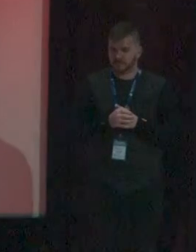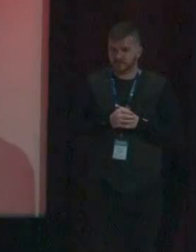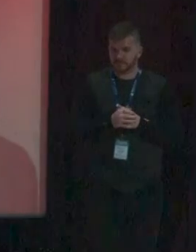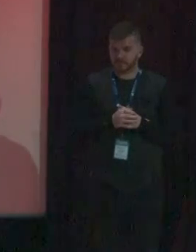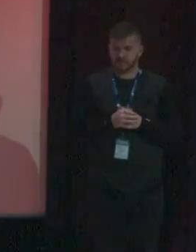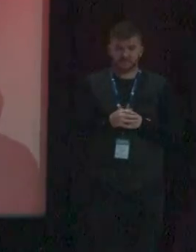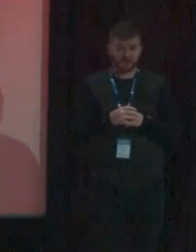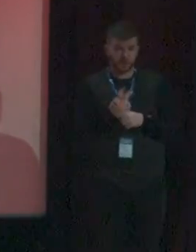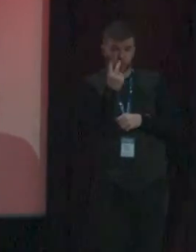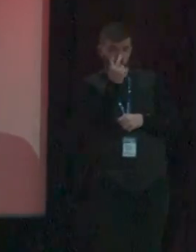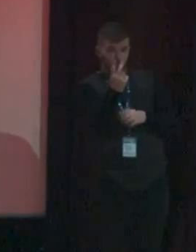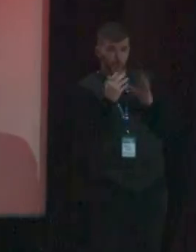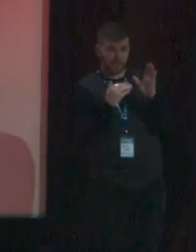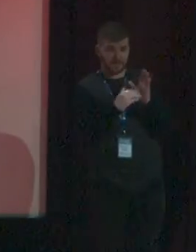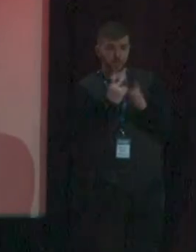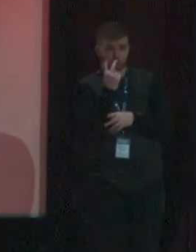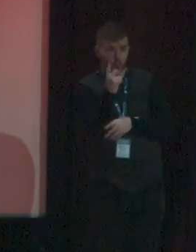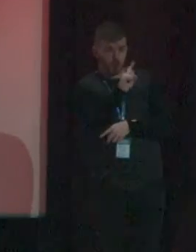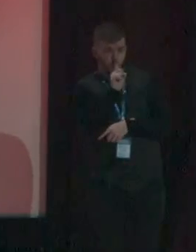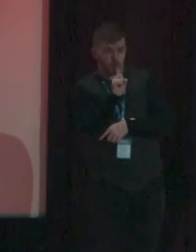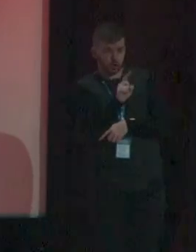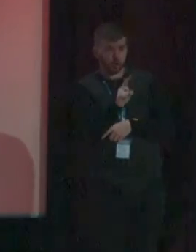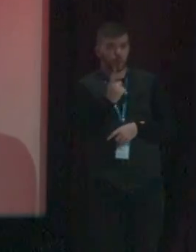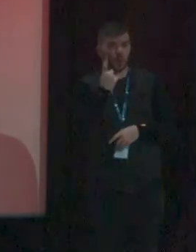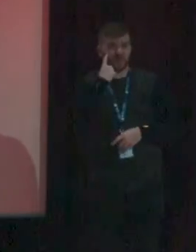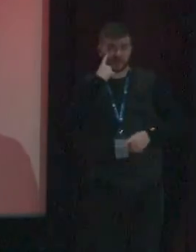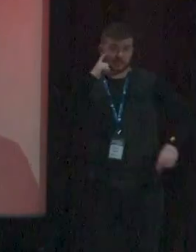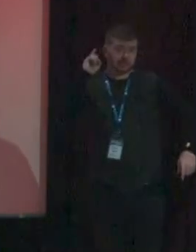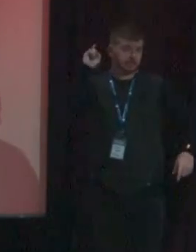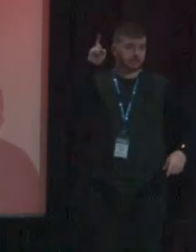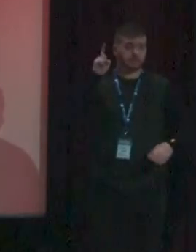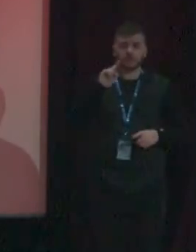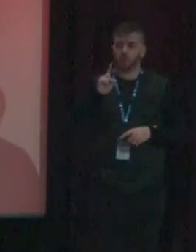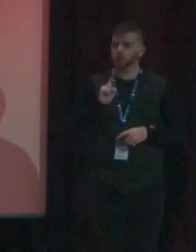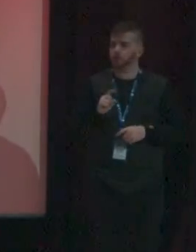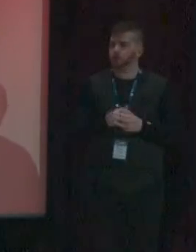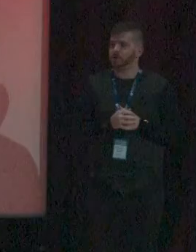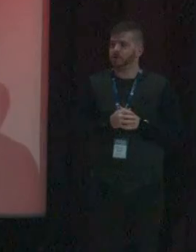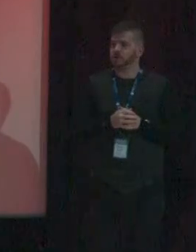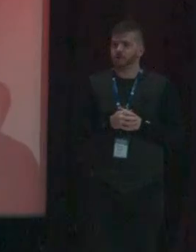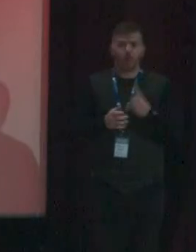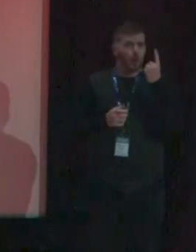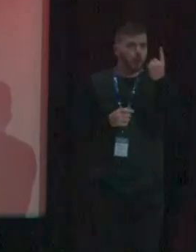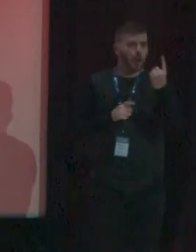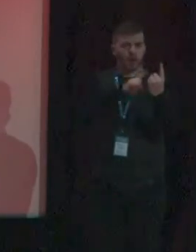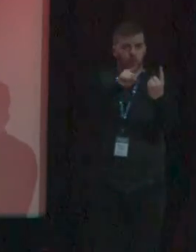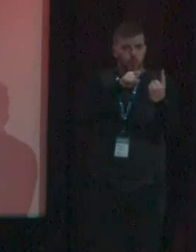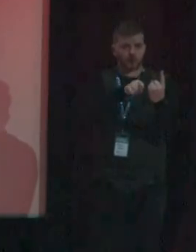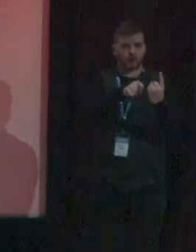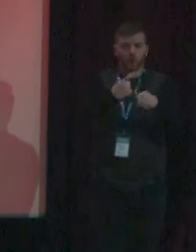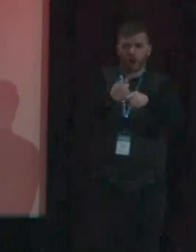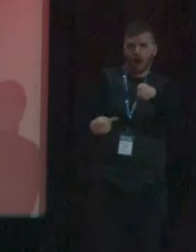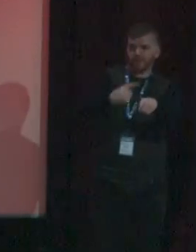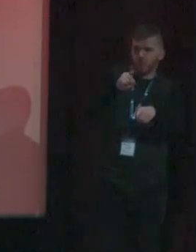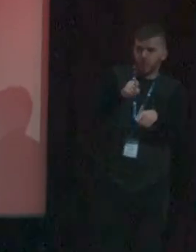And we have about 2 minutes for maybe 2 questions. So who thinks they have the best question? We will not get two questions One in 2 question. Half